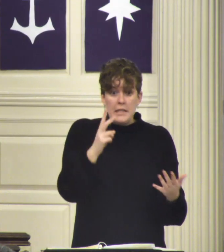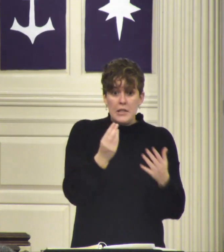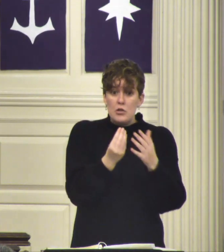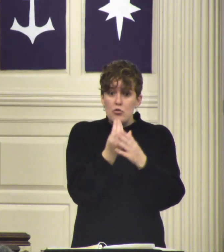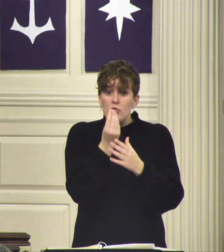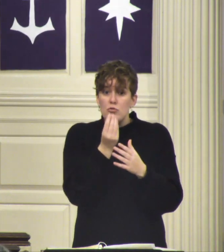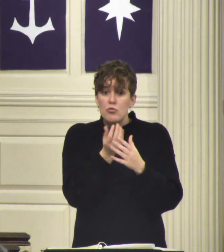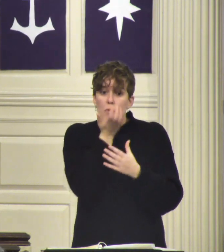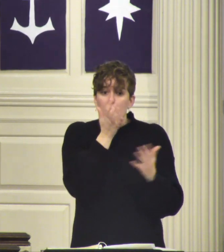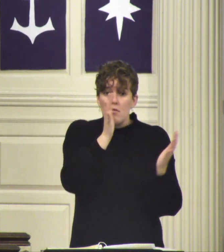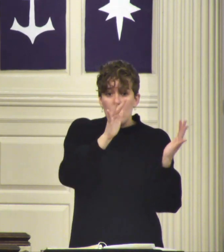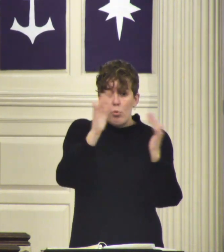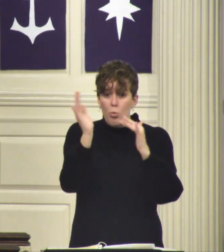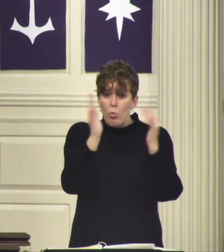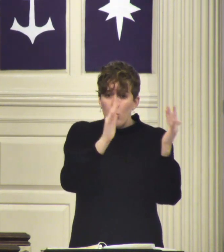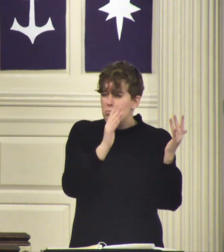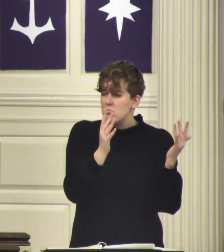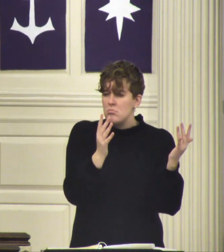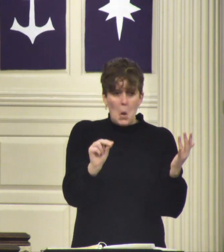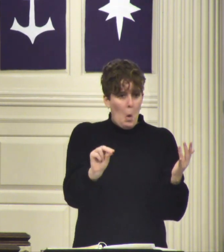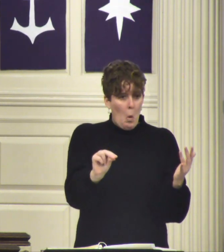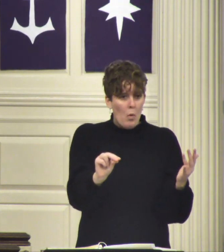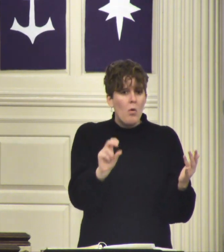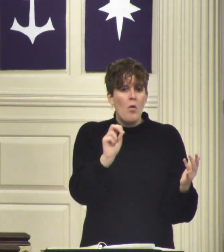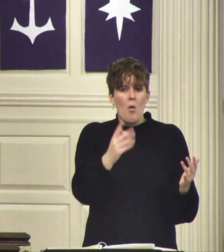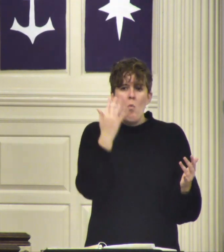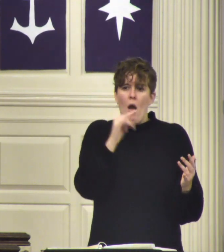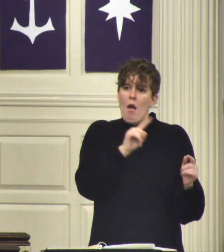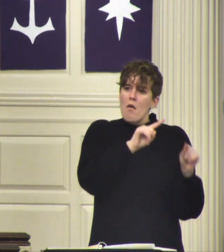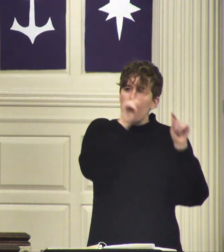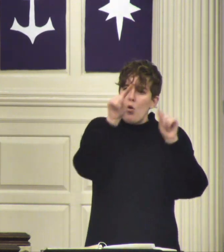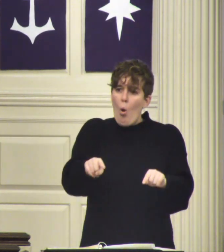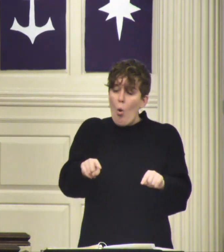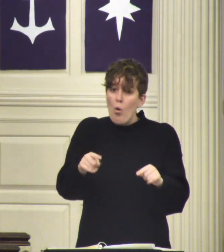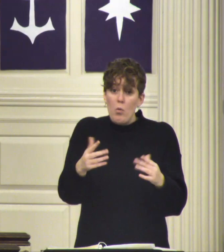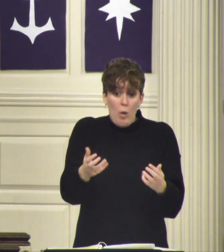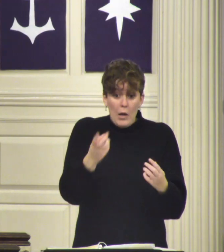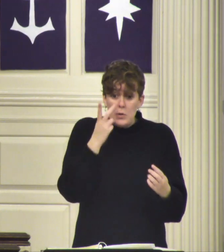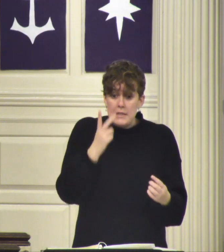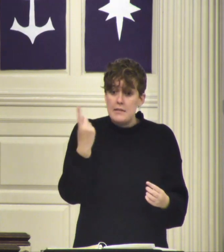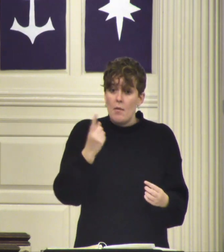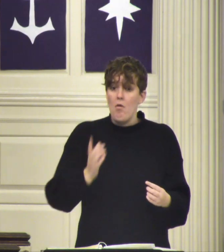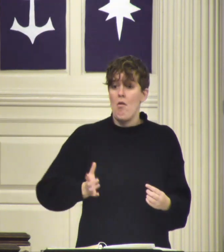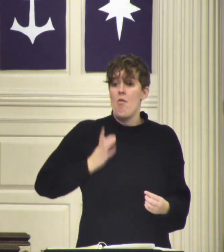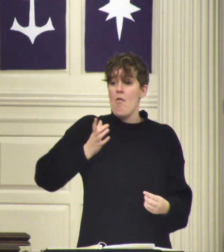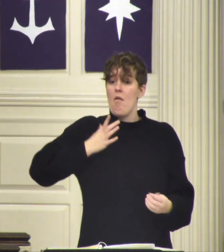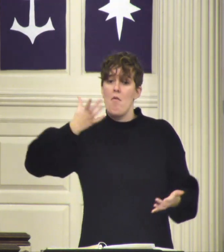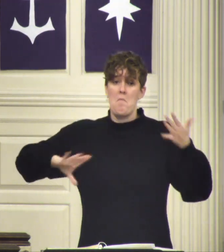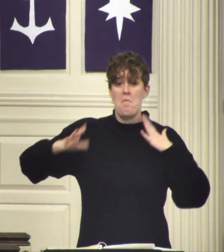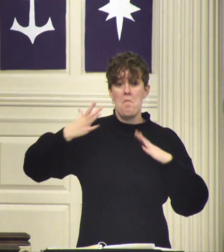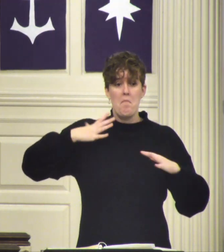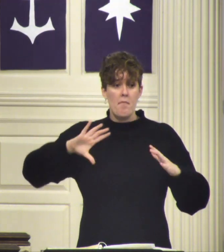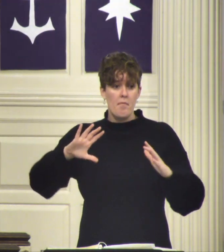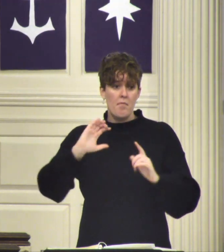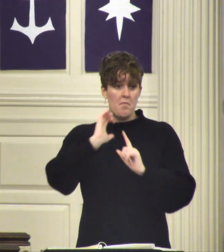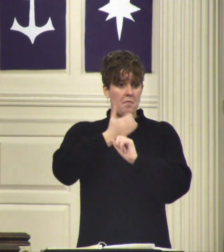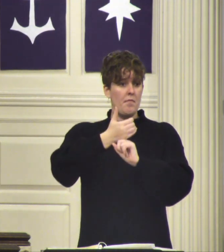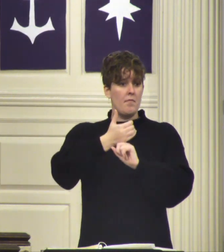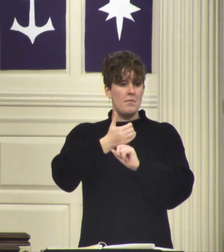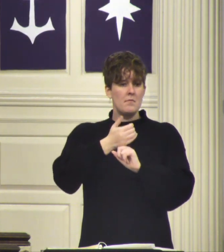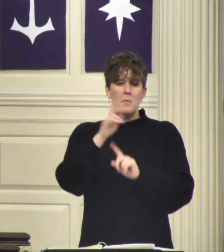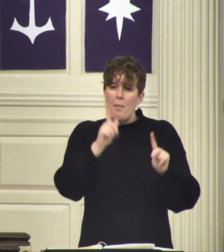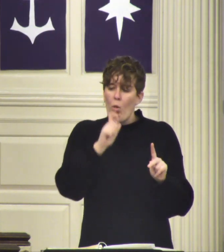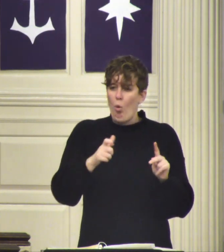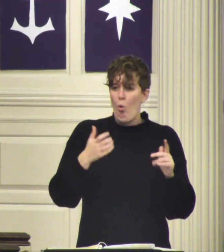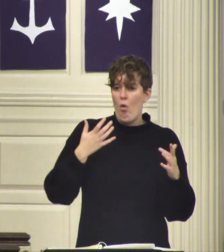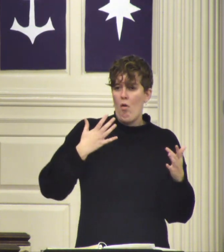to see? Someone dressed in fine clothing? Those who wear fine clothing are